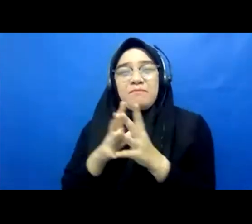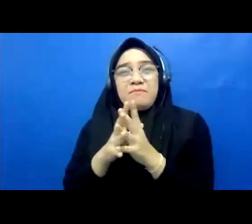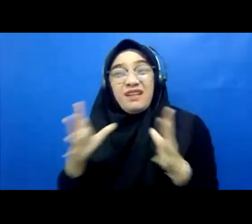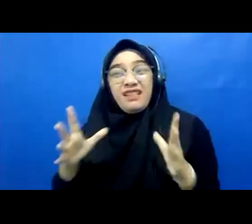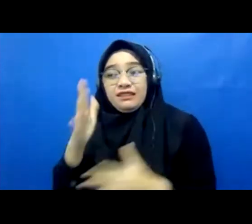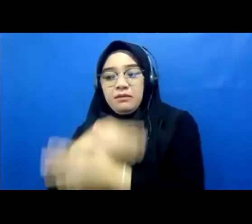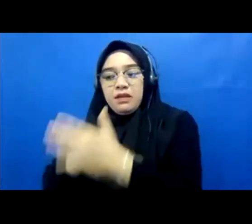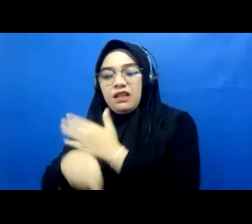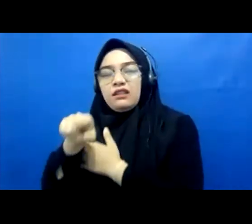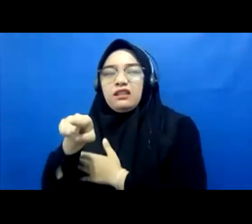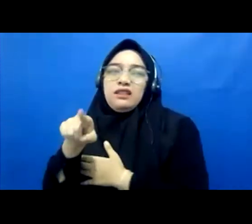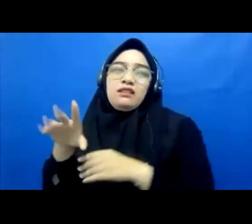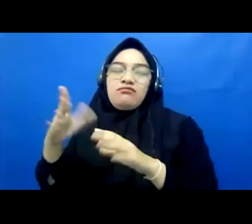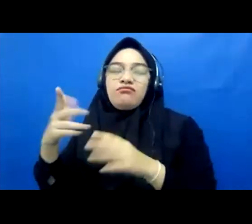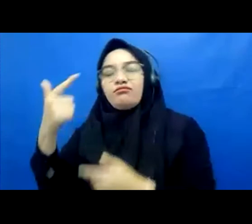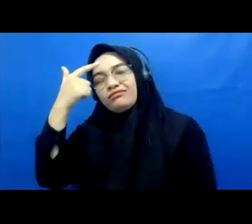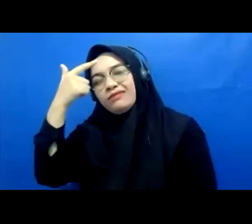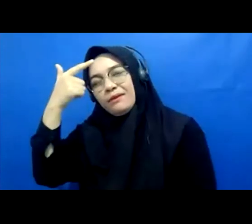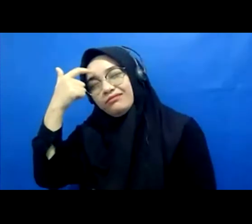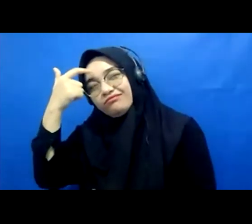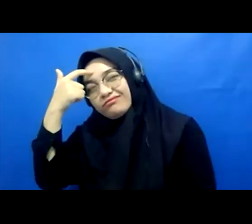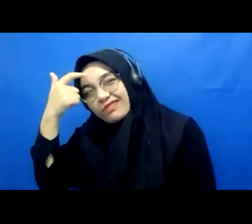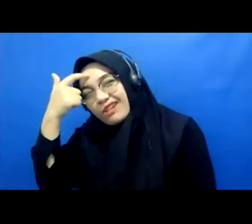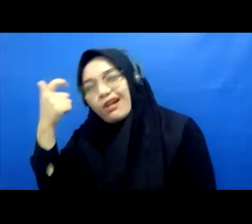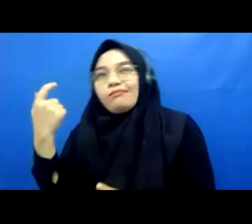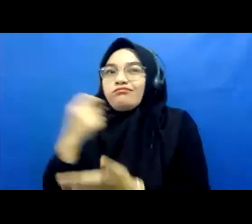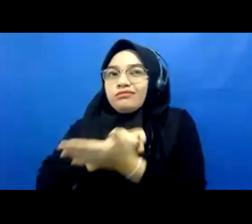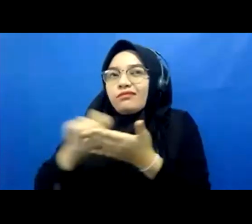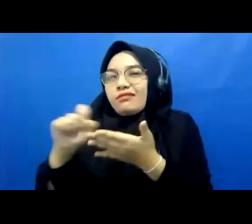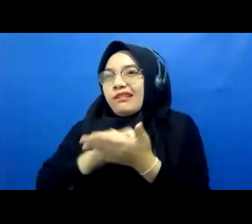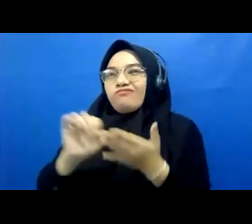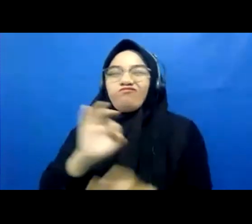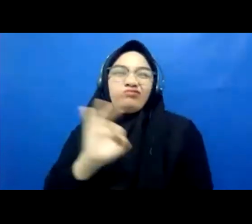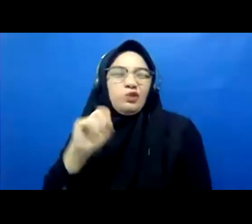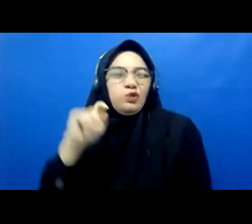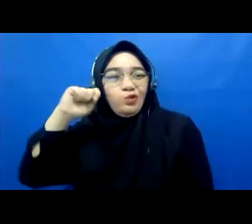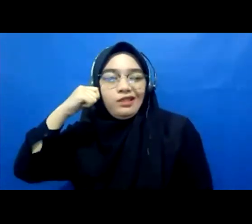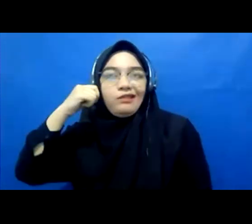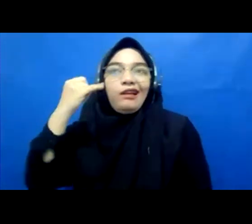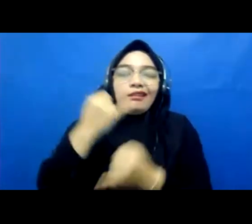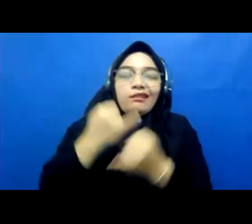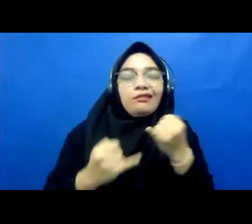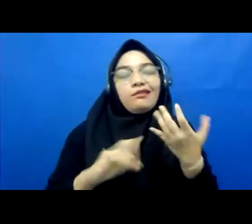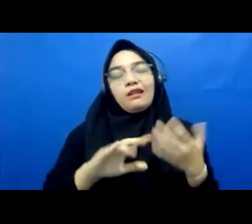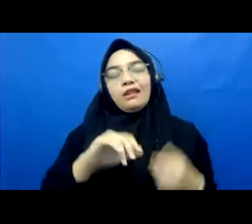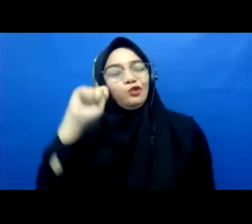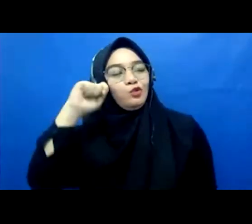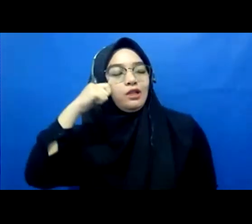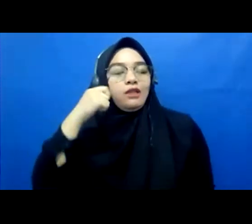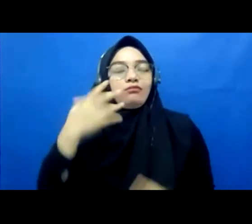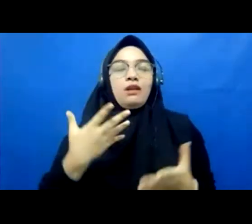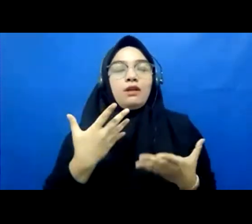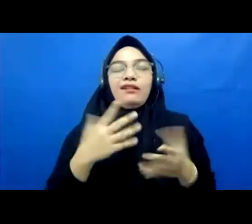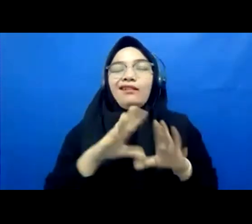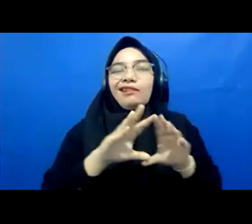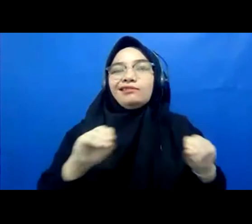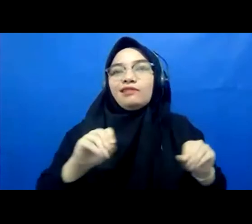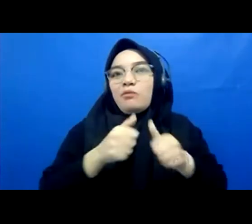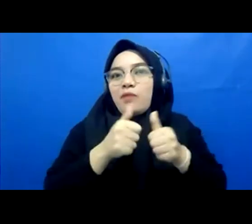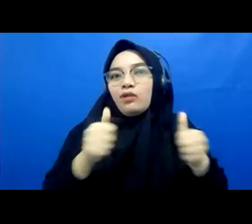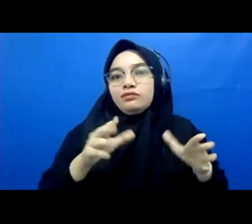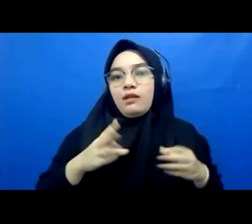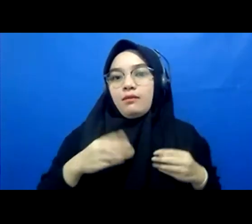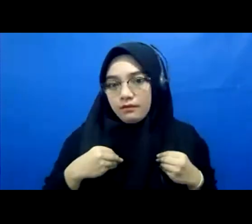a job. That really affect of their life of living, quality of life. Look at back to the